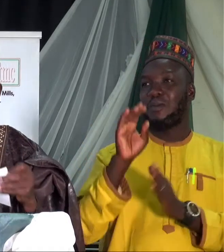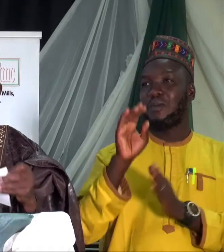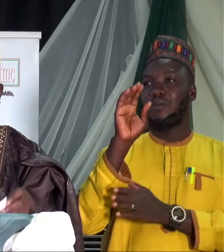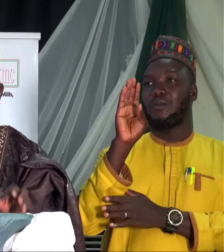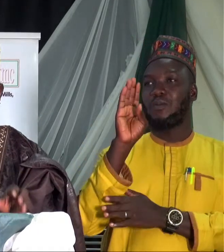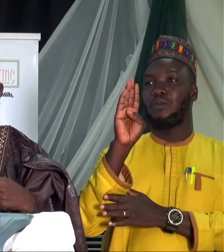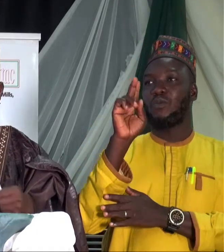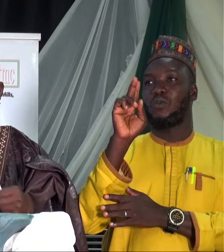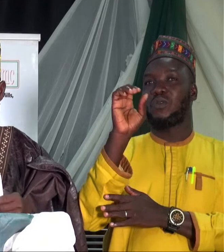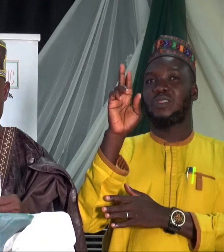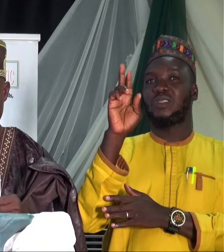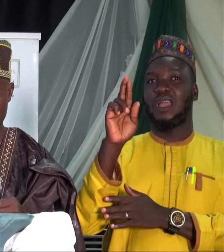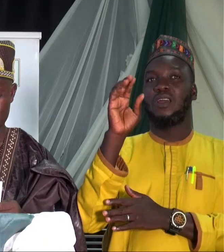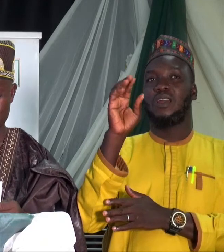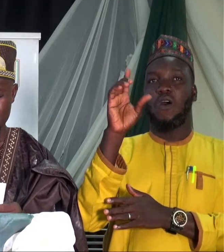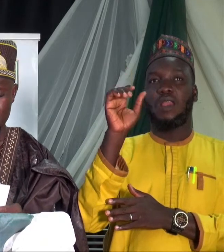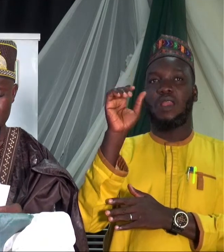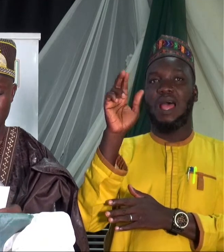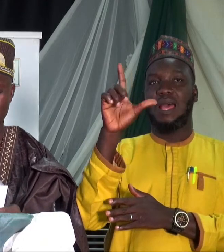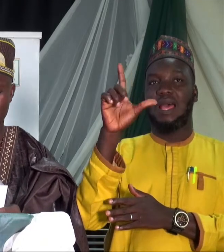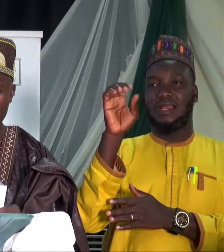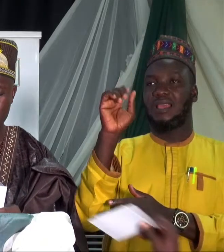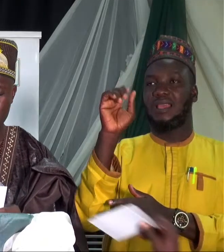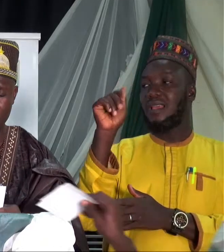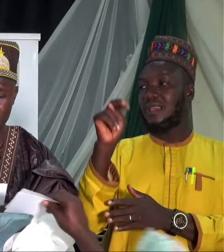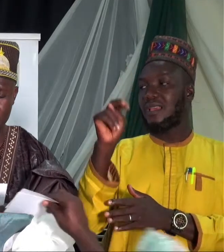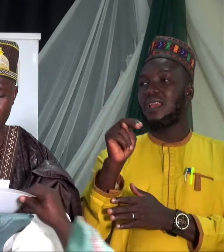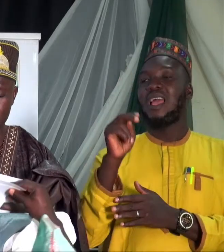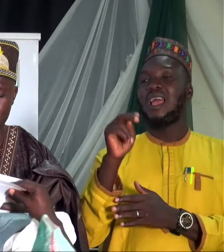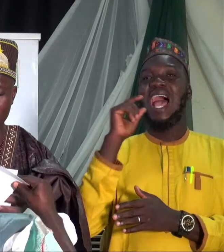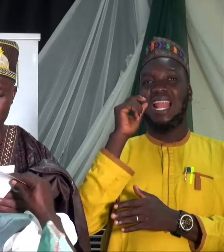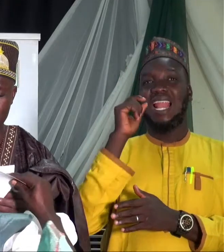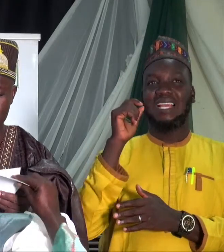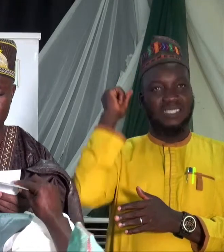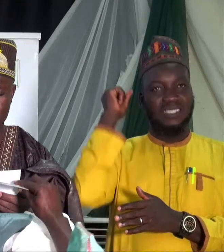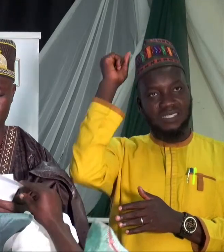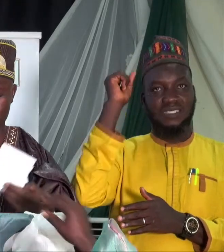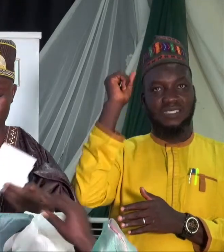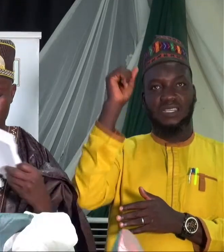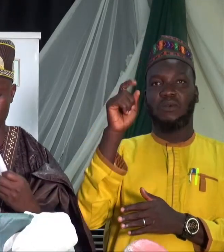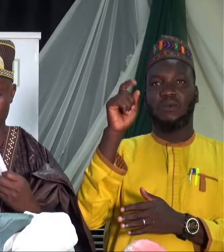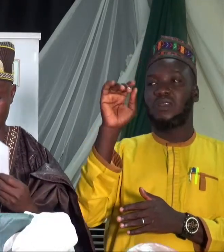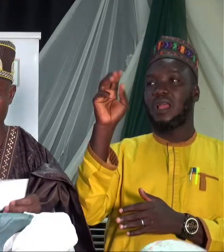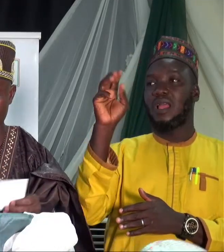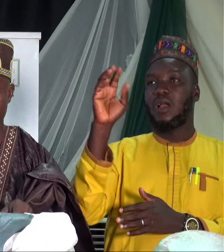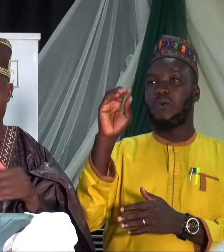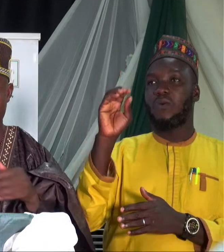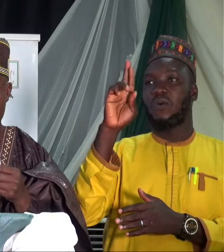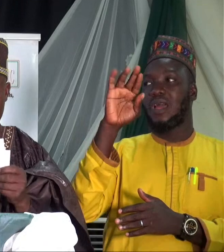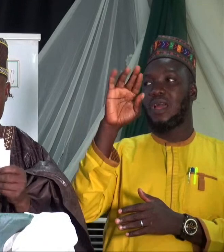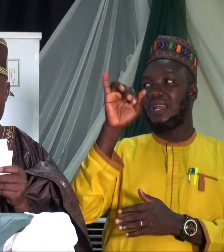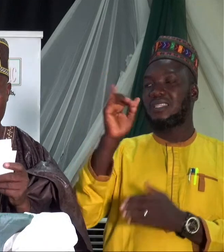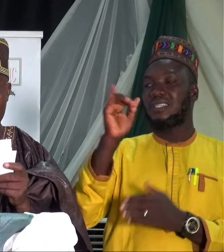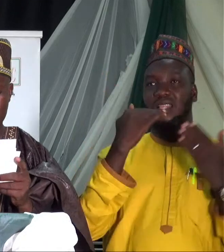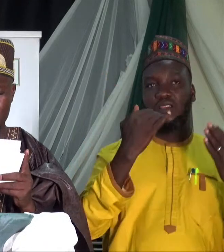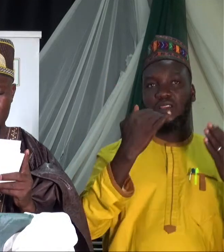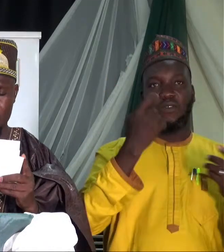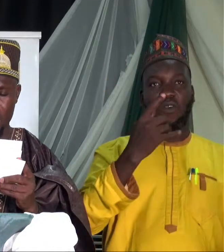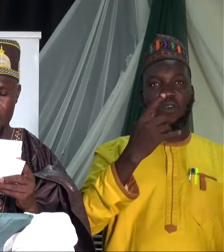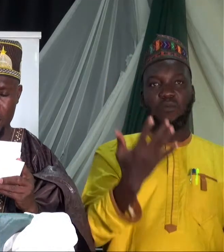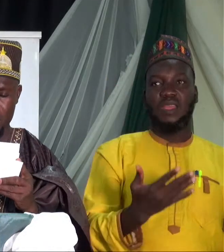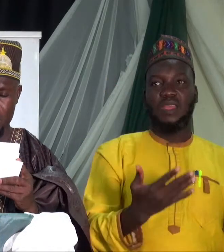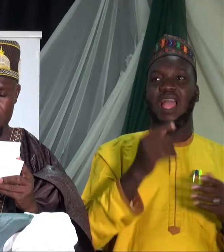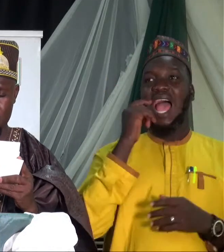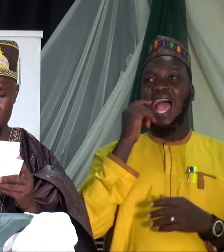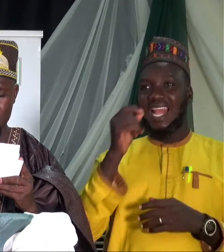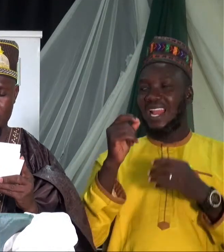ọlálékan ọlọ́run kó bá a lọ́ra ẹ̀mí yín alhaji hussein taiwo raji jazakumullah khairan for being here alhaji abrahman